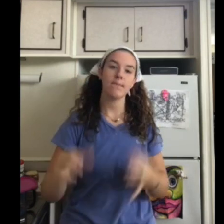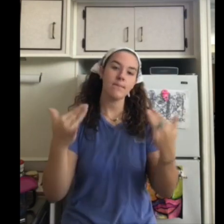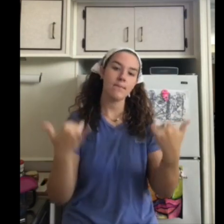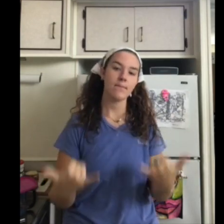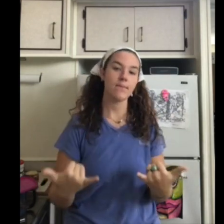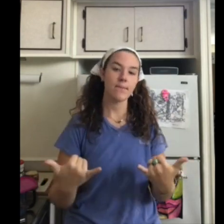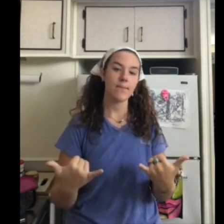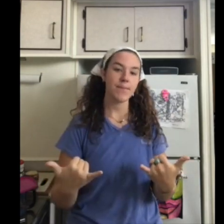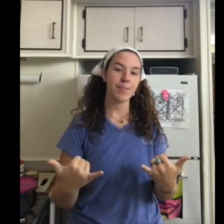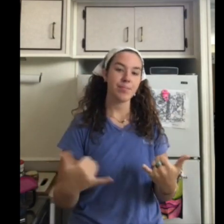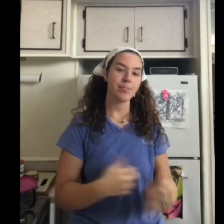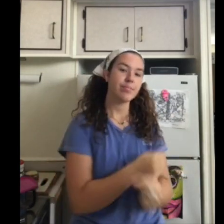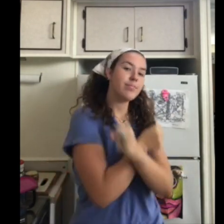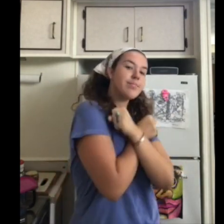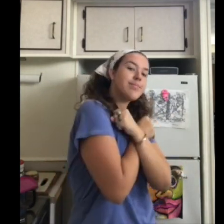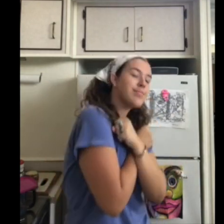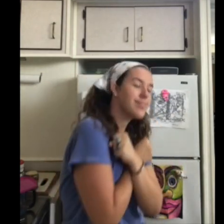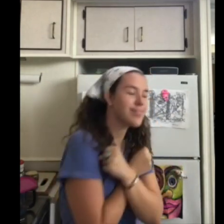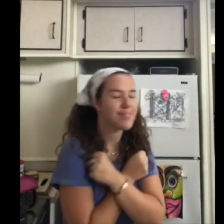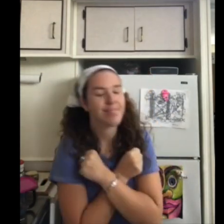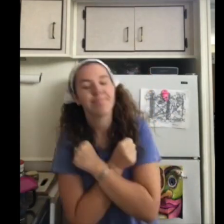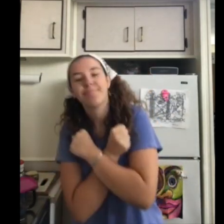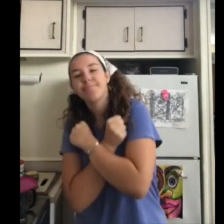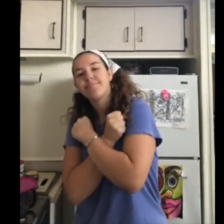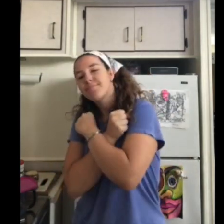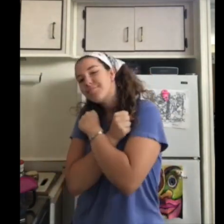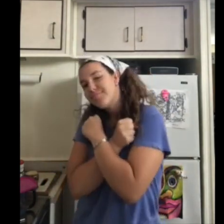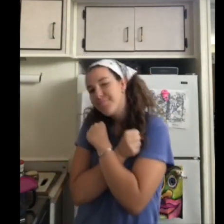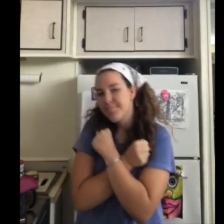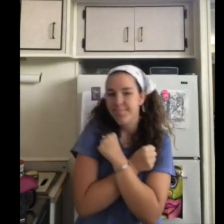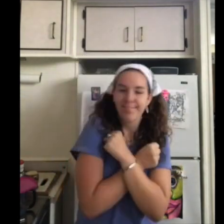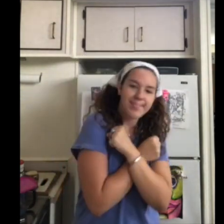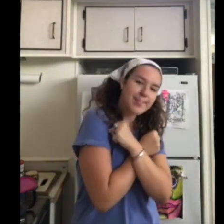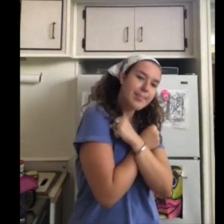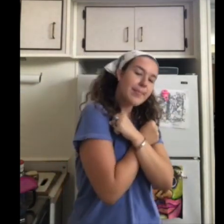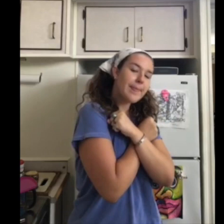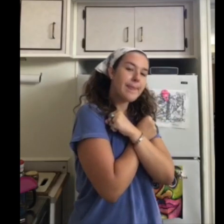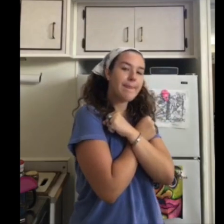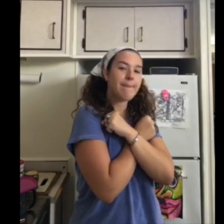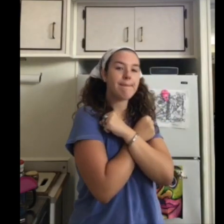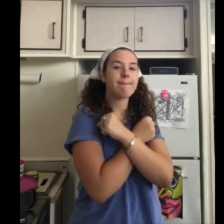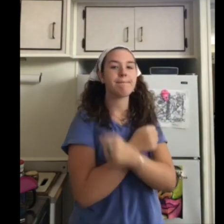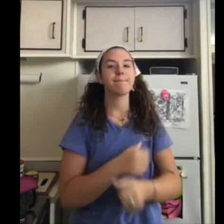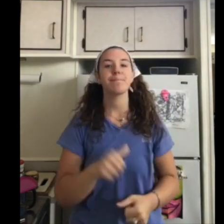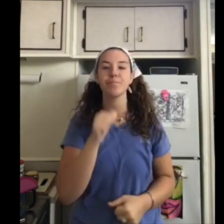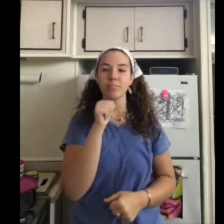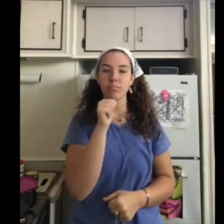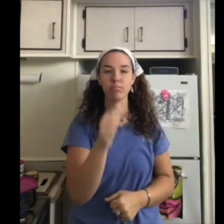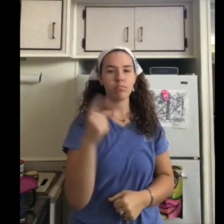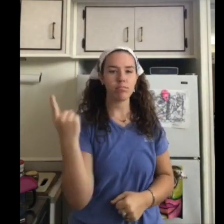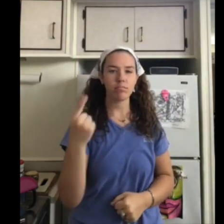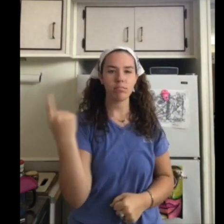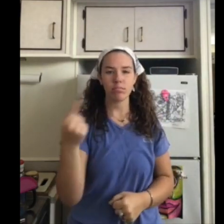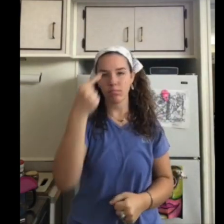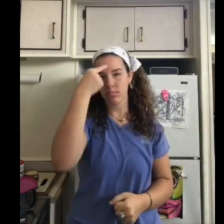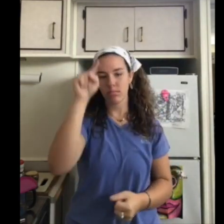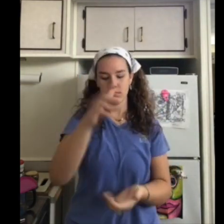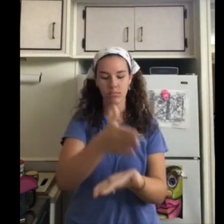needs now is love, sweet love. No, not just for some,